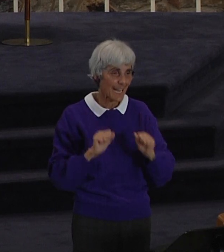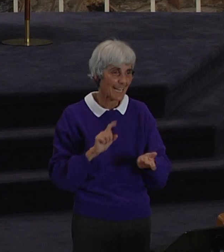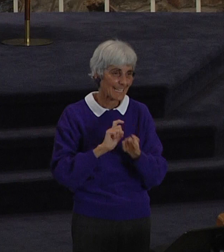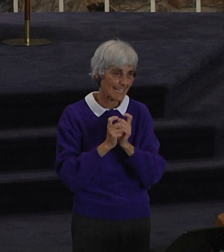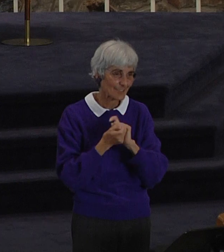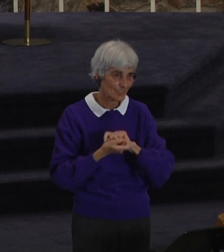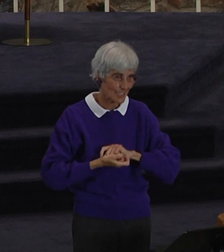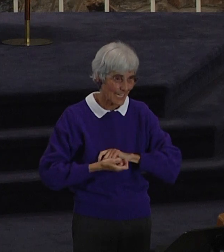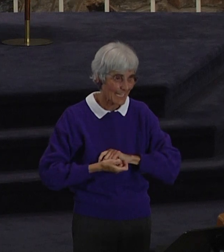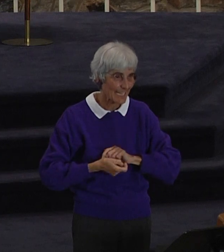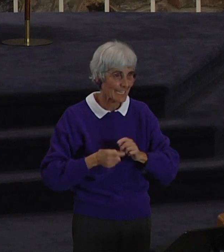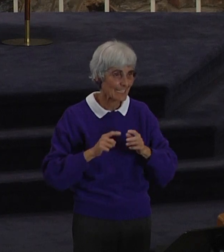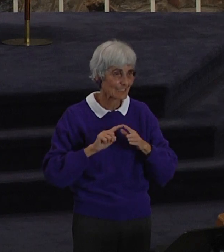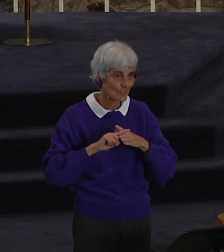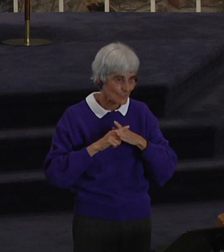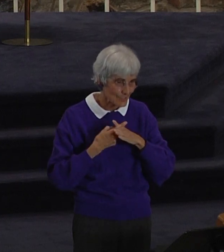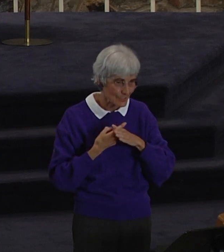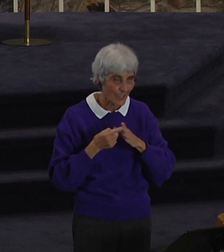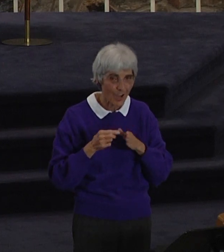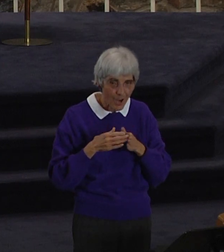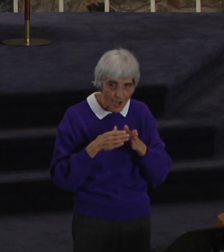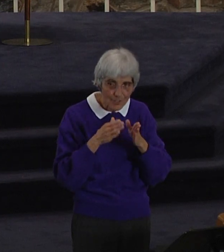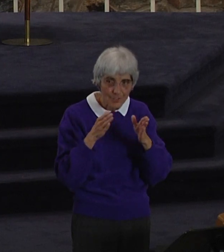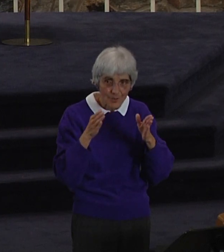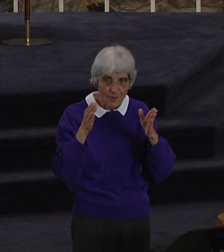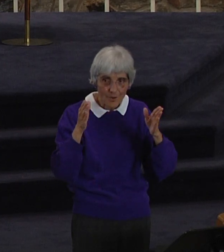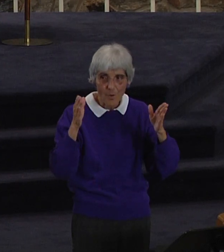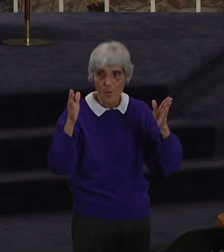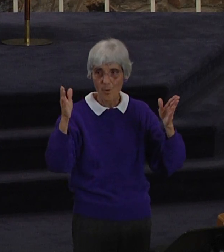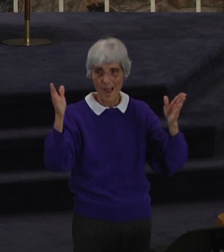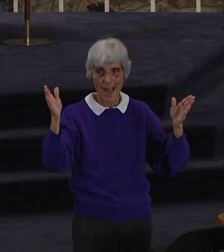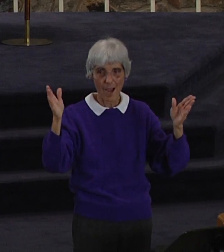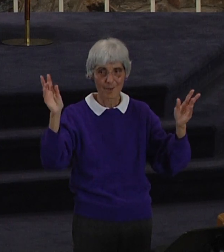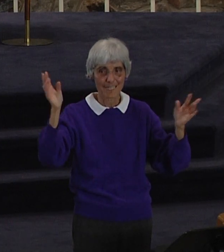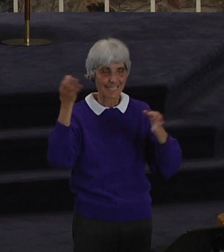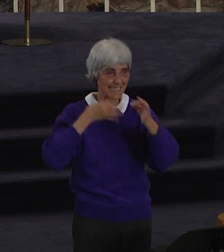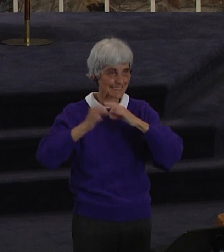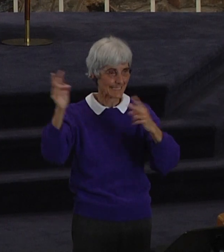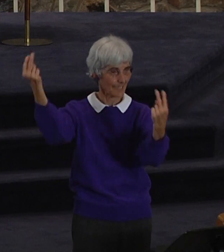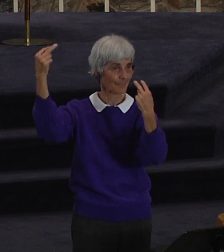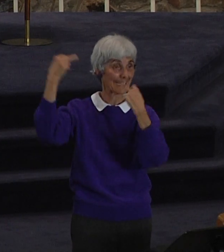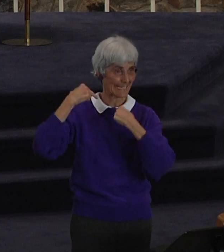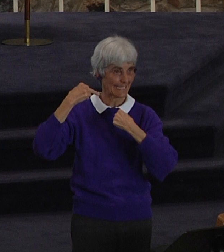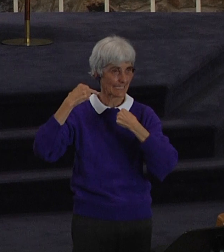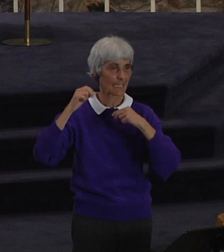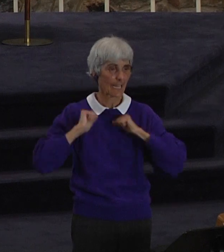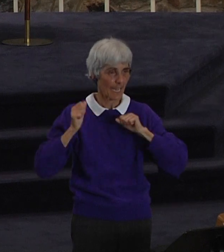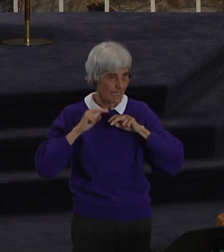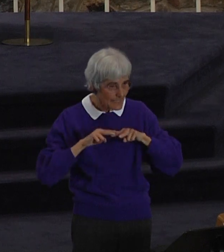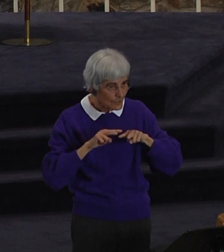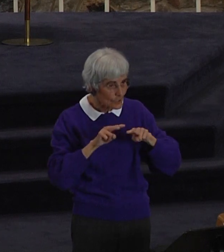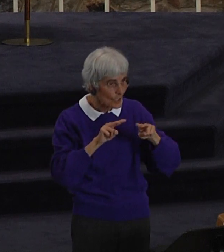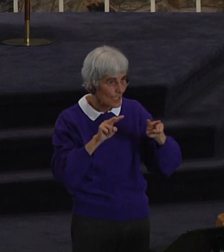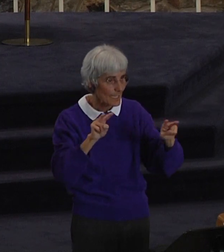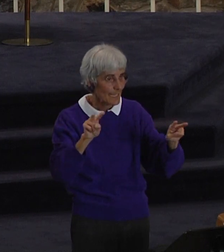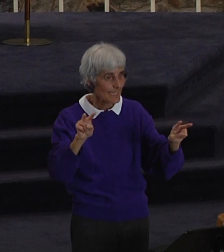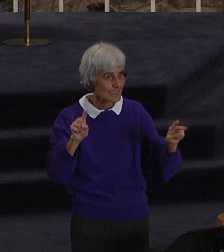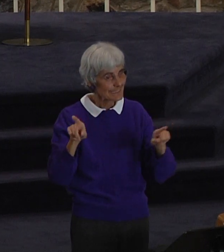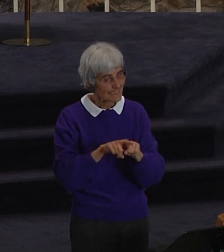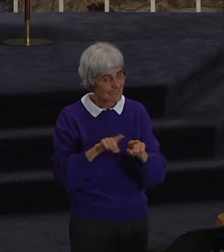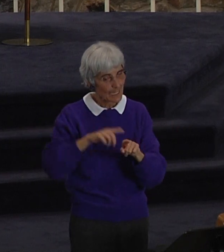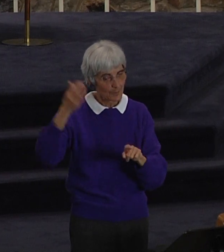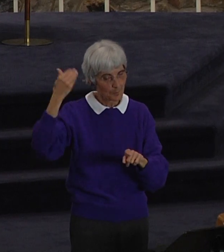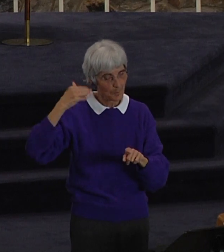me to we to they. Just like that new recruit that comes to basic